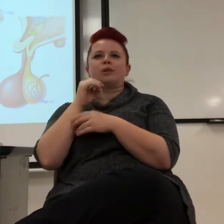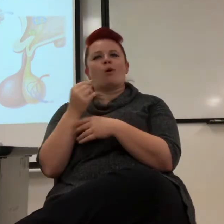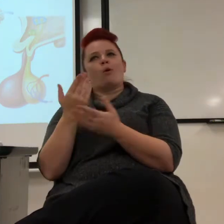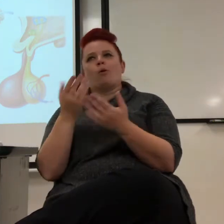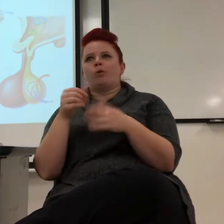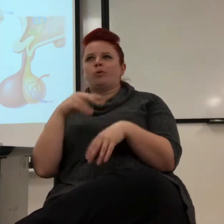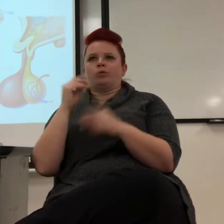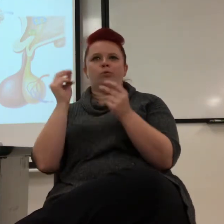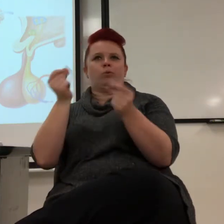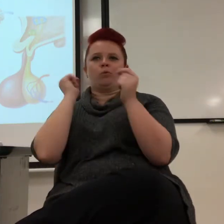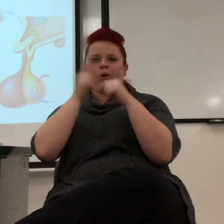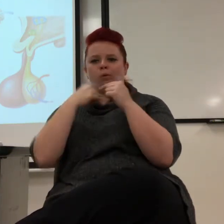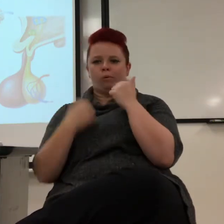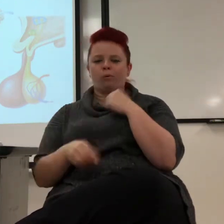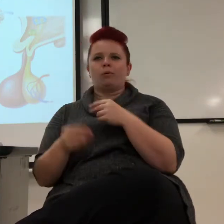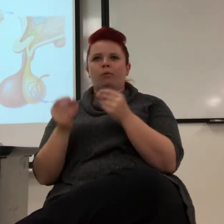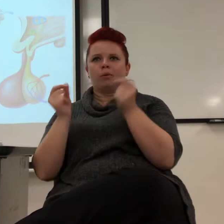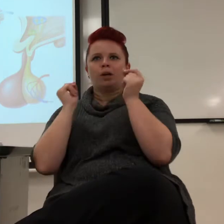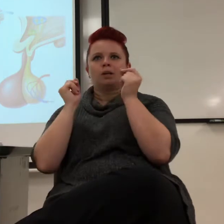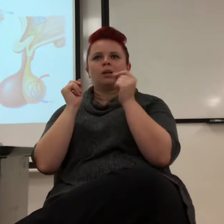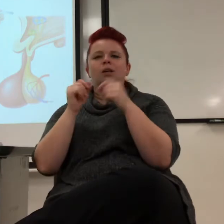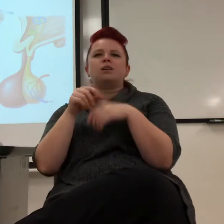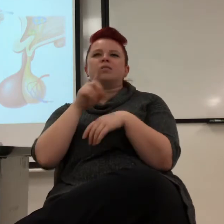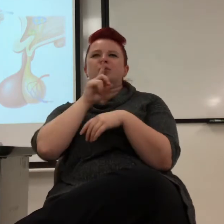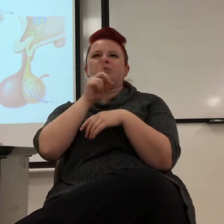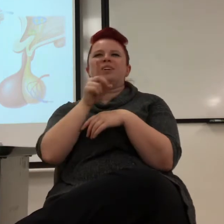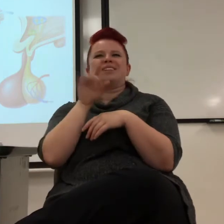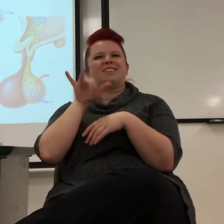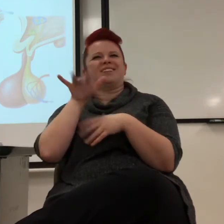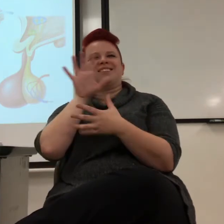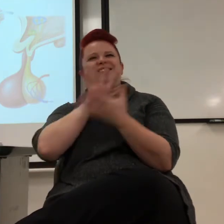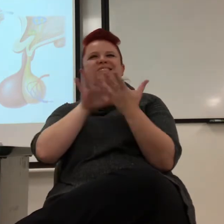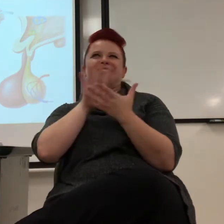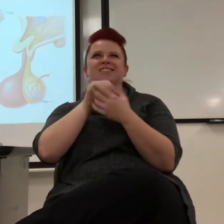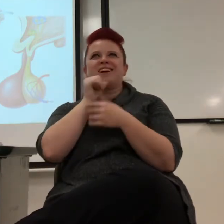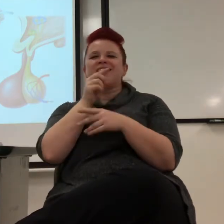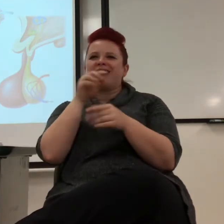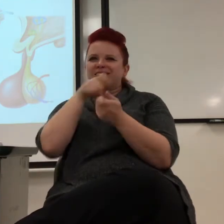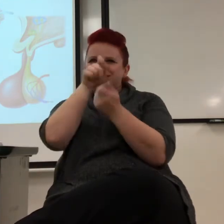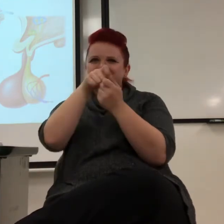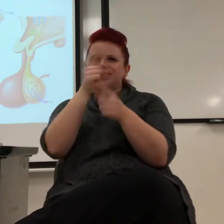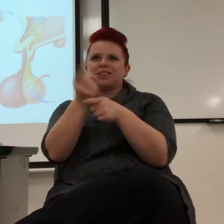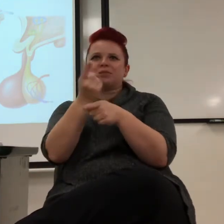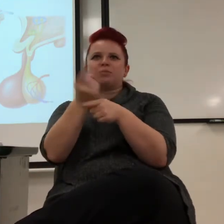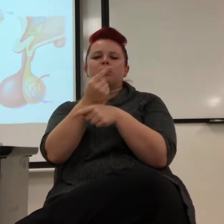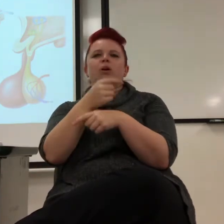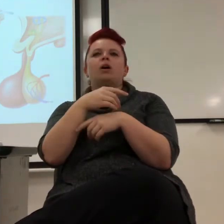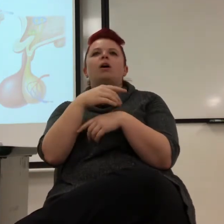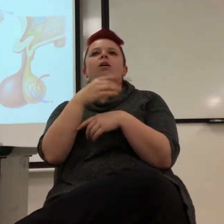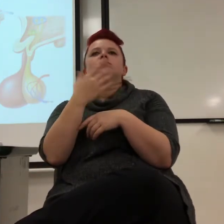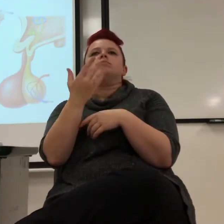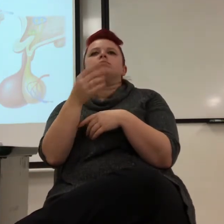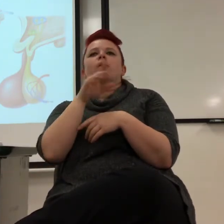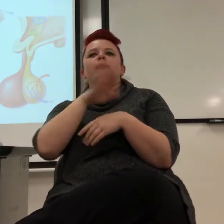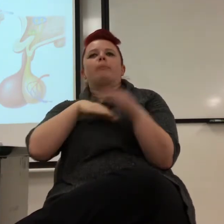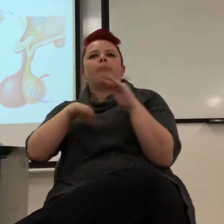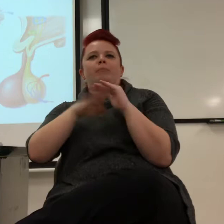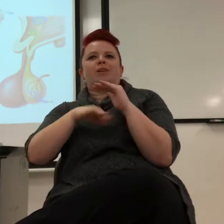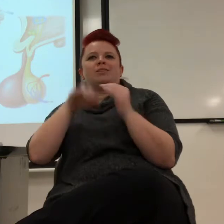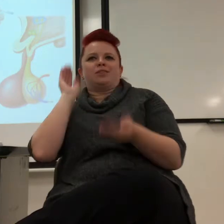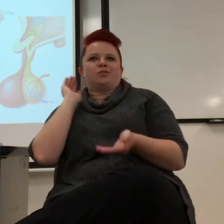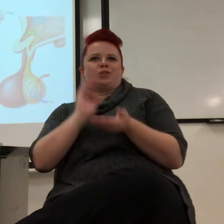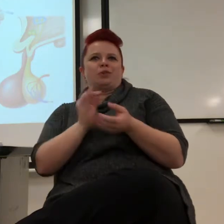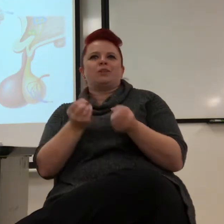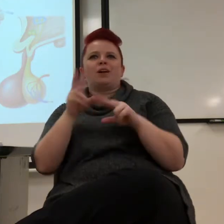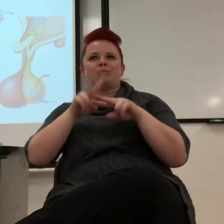Well, it's kind of a misconception. I think what you're doing is you are basically decreasing the saltiness of your blood. Your